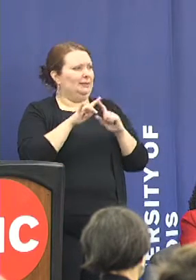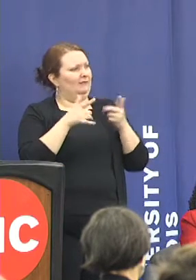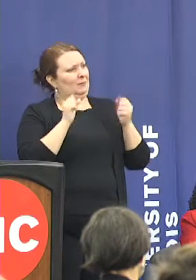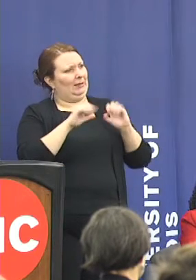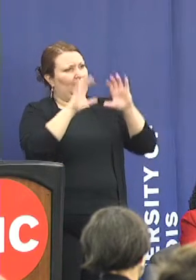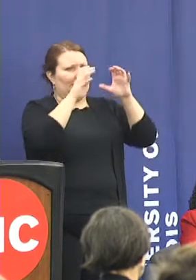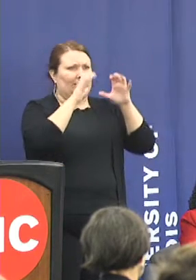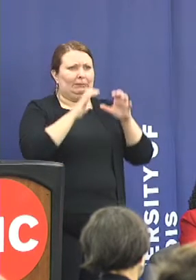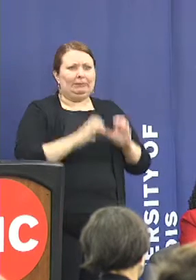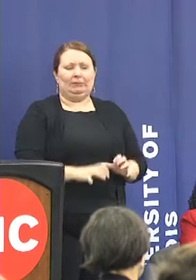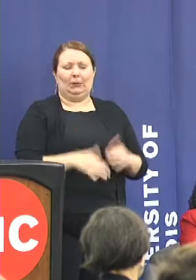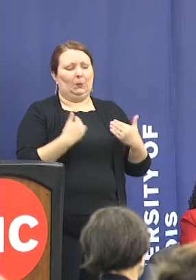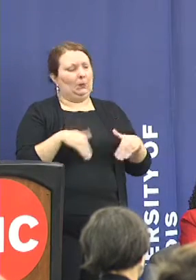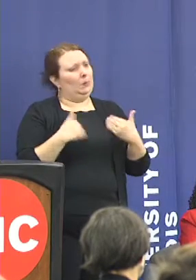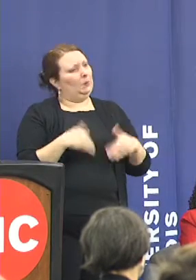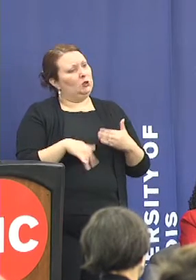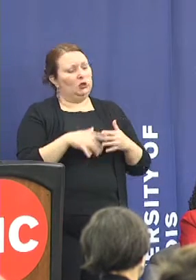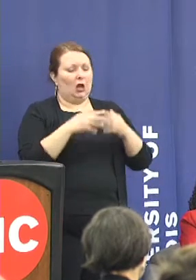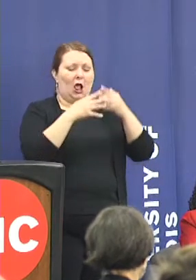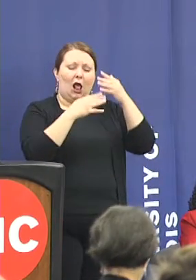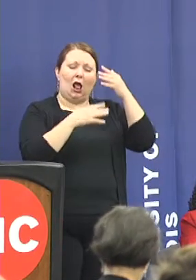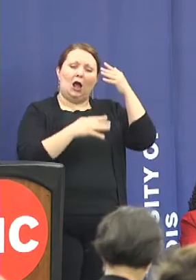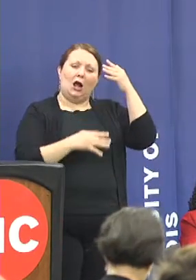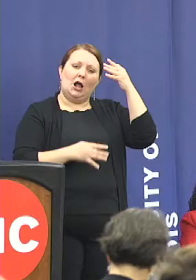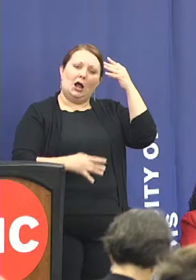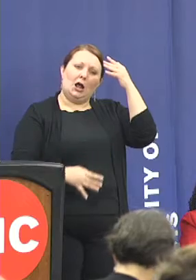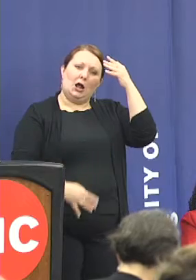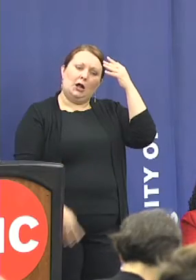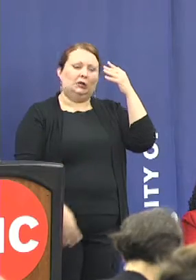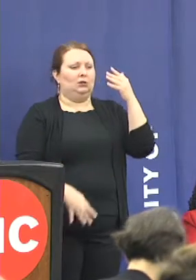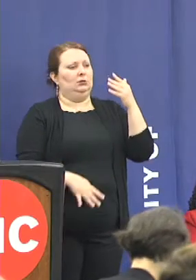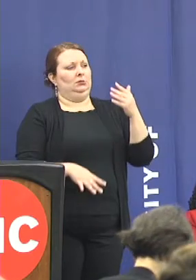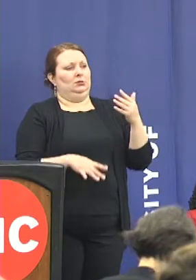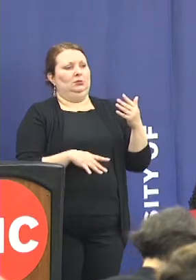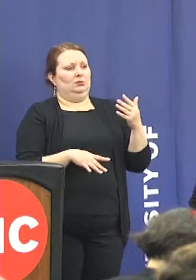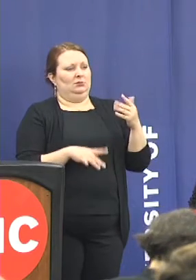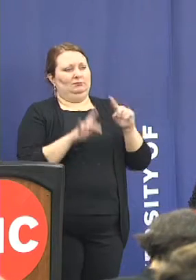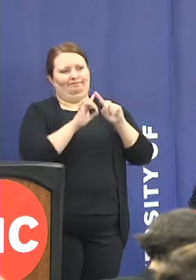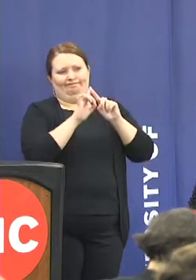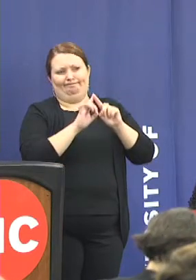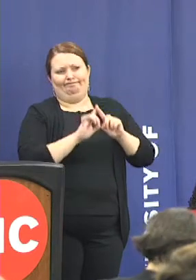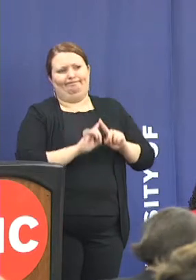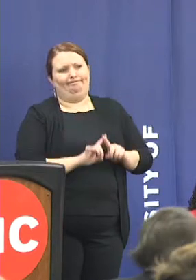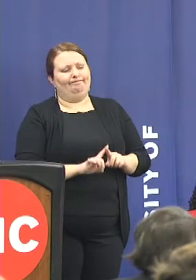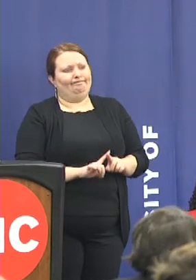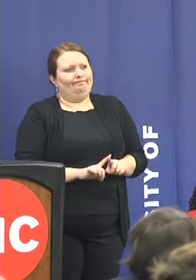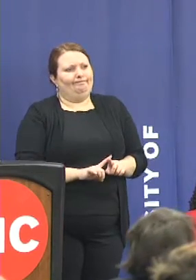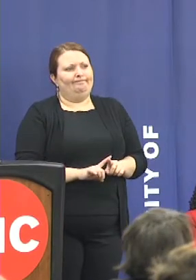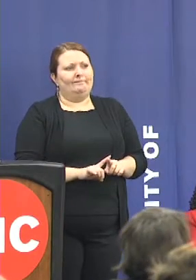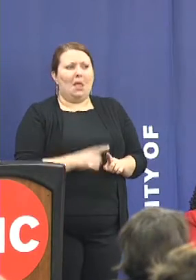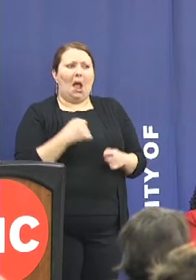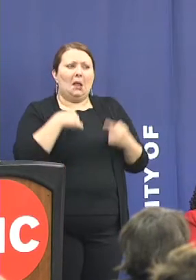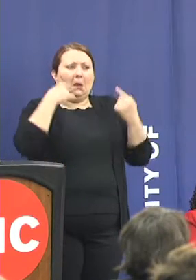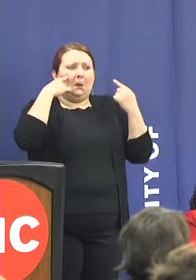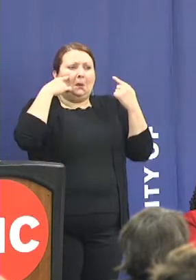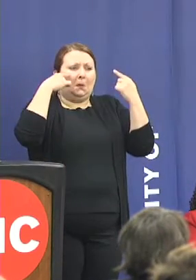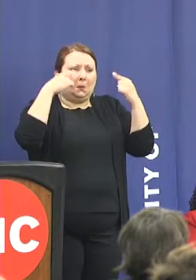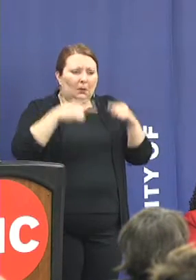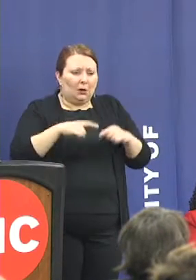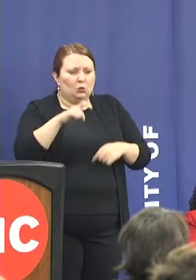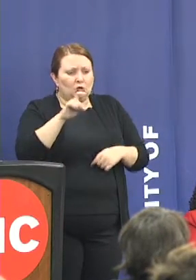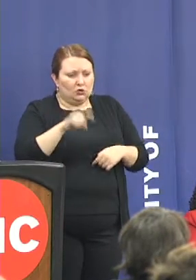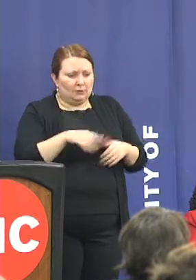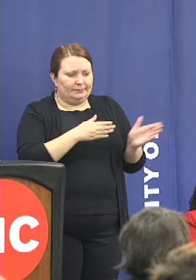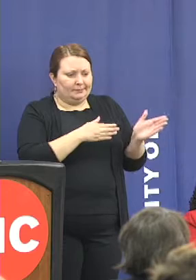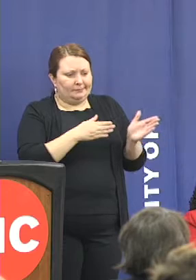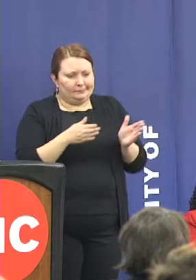populations, it would be, you know, a huge enterprise, right? Of the kind that I agree, you know, we should